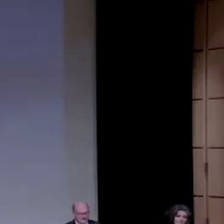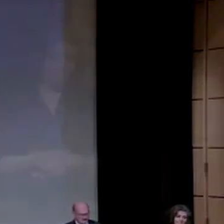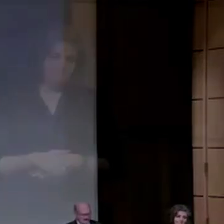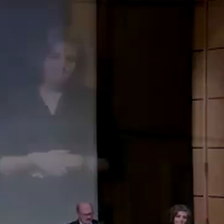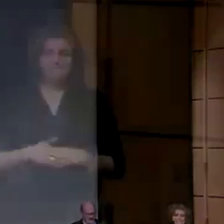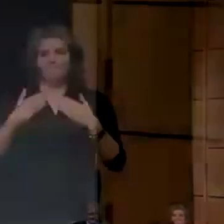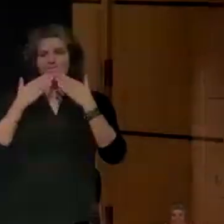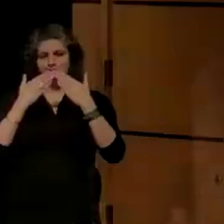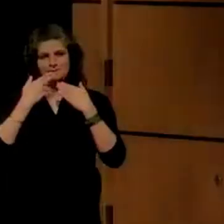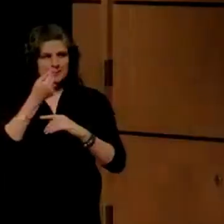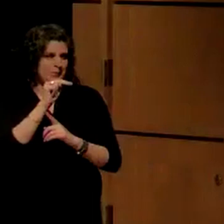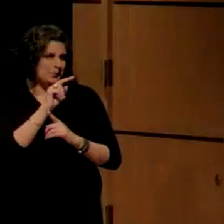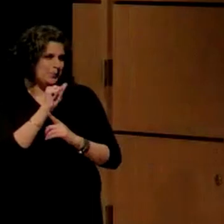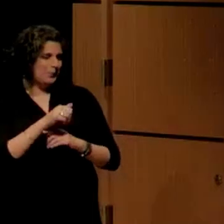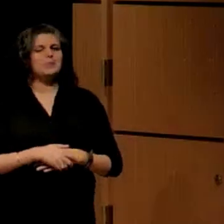Thank you, Hannah.